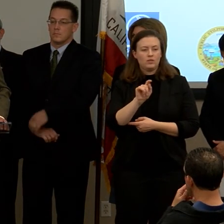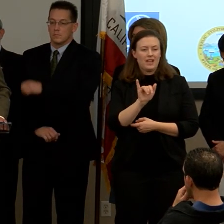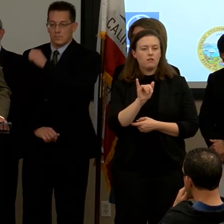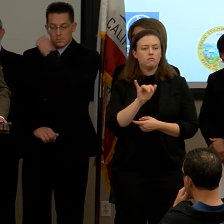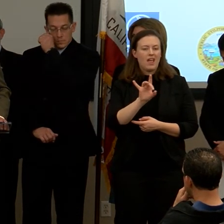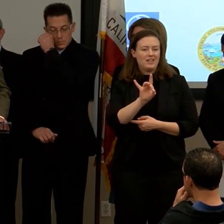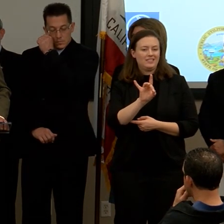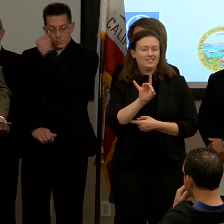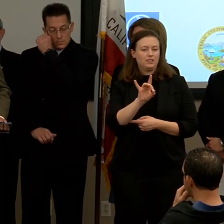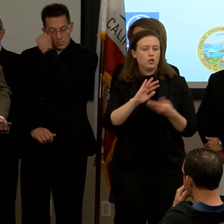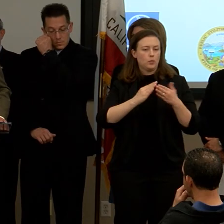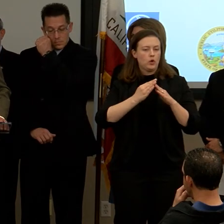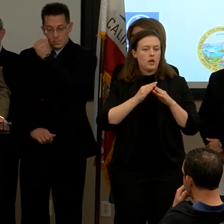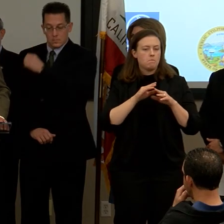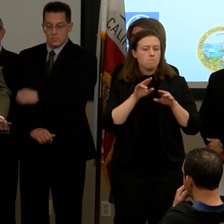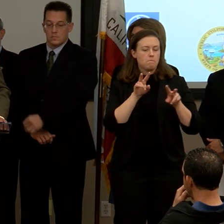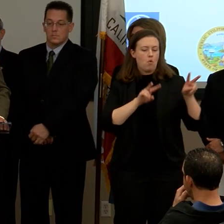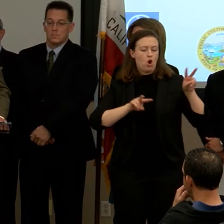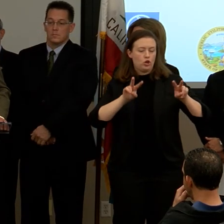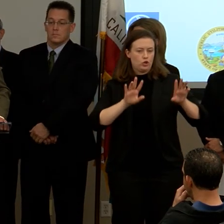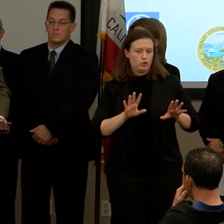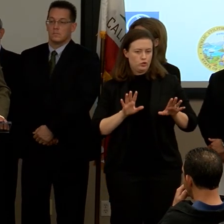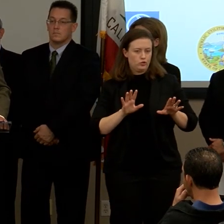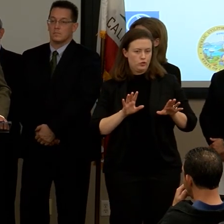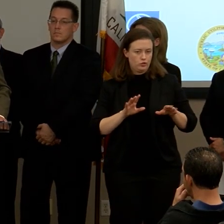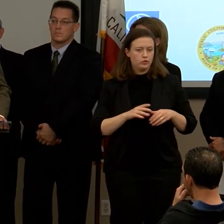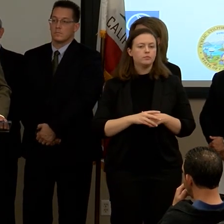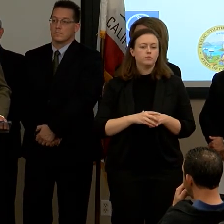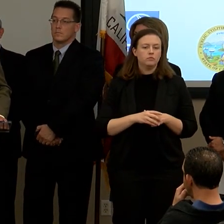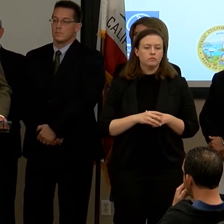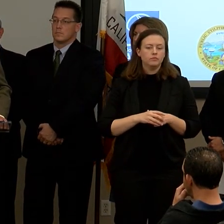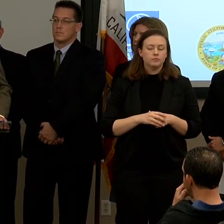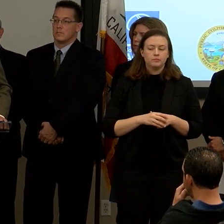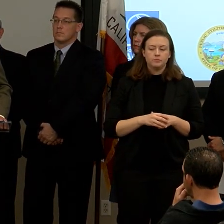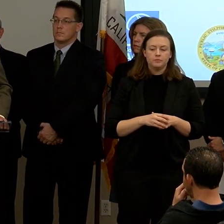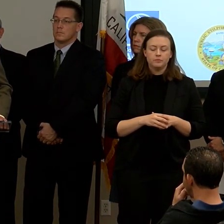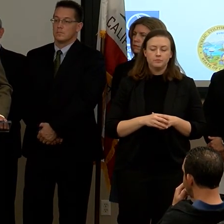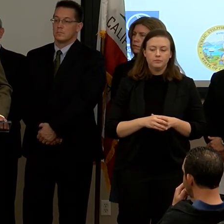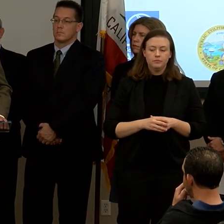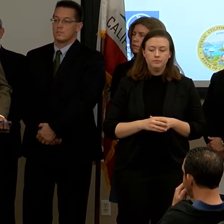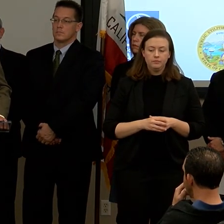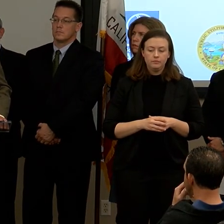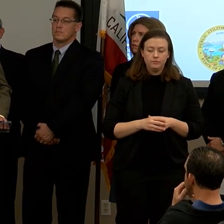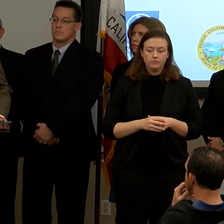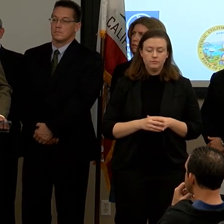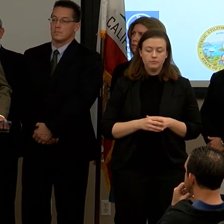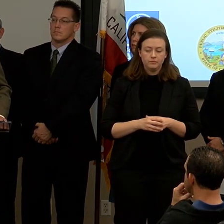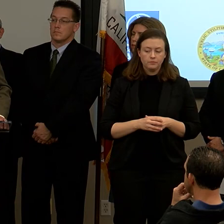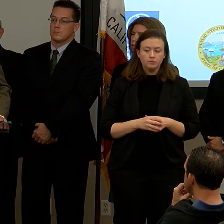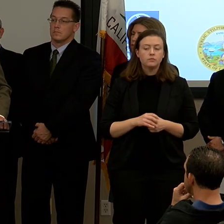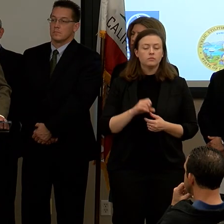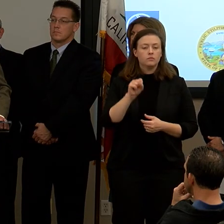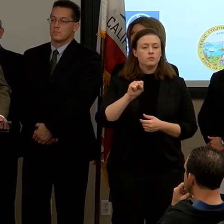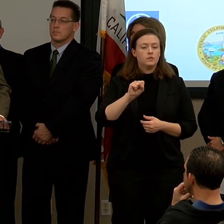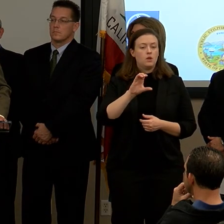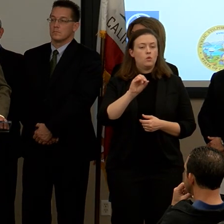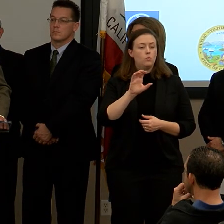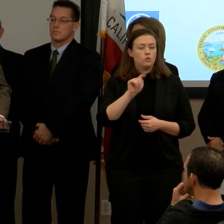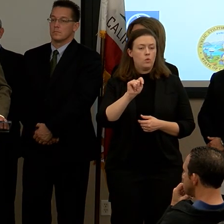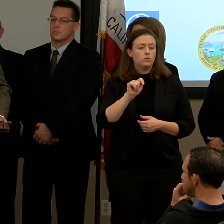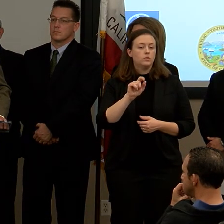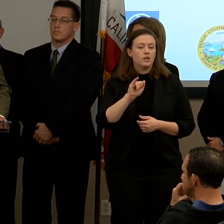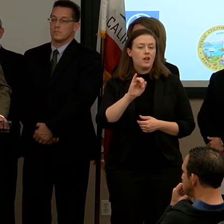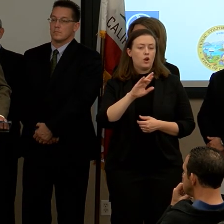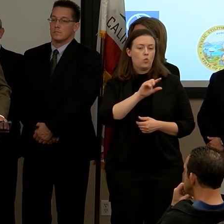community monitors, which is our most robust indicators. We, the South Coast Air Quality Management